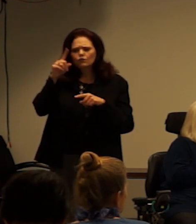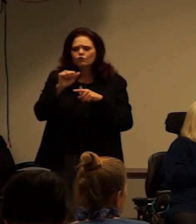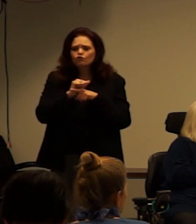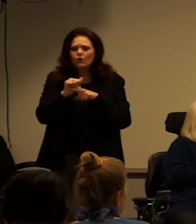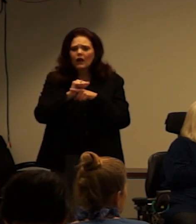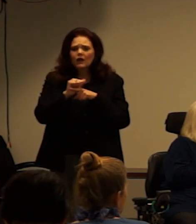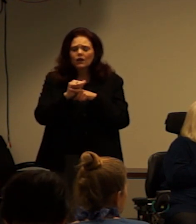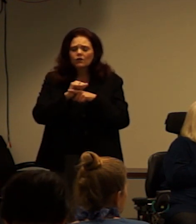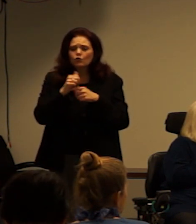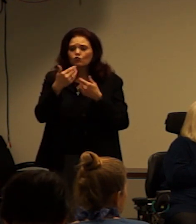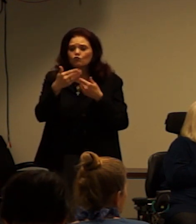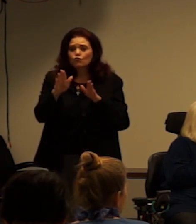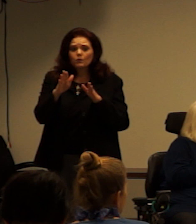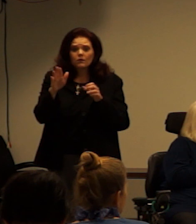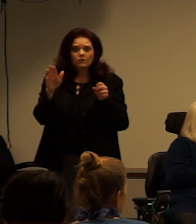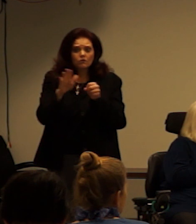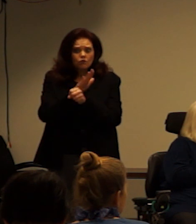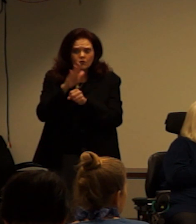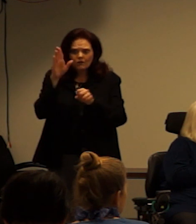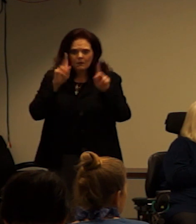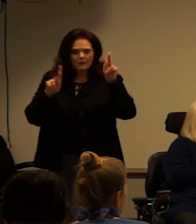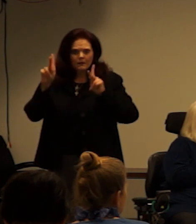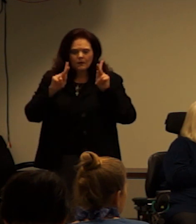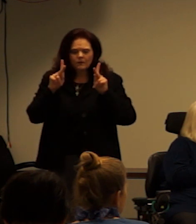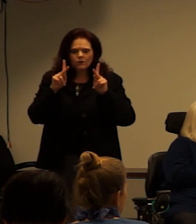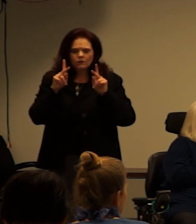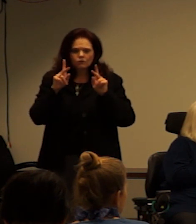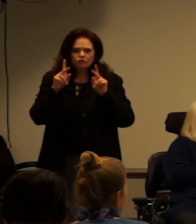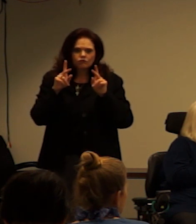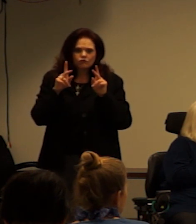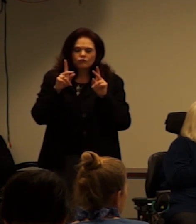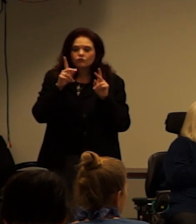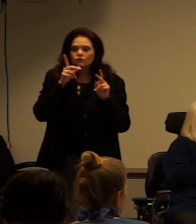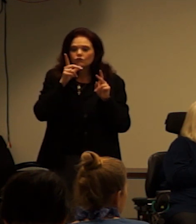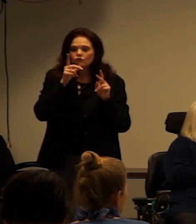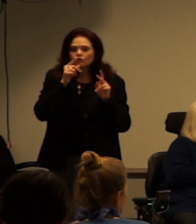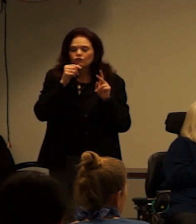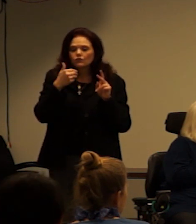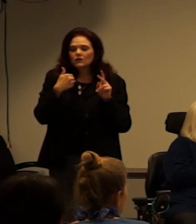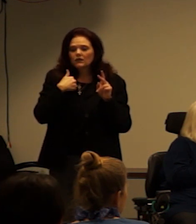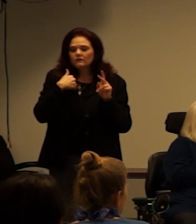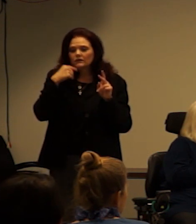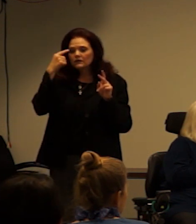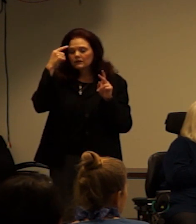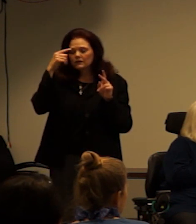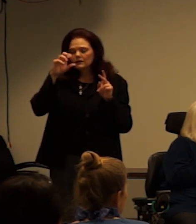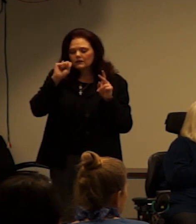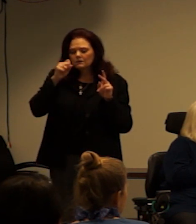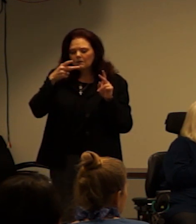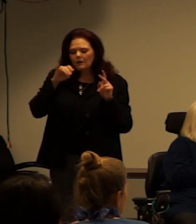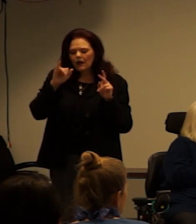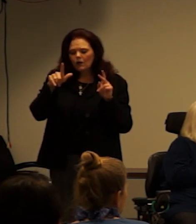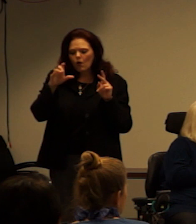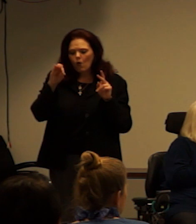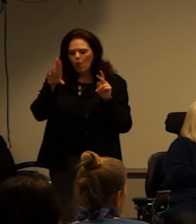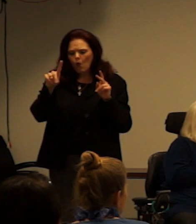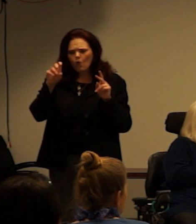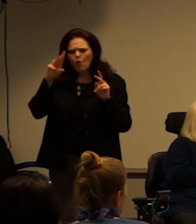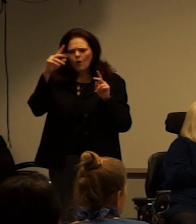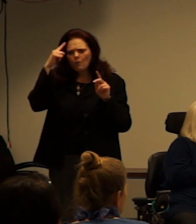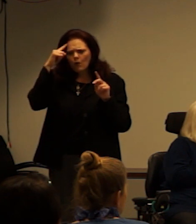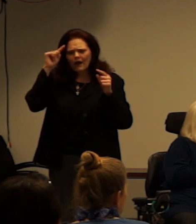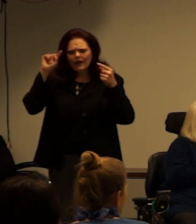an entire room full of people who have spinal cord or brain injuries, feel free to adapt